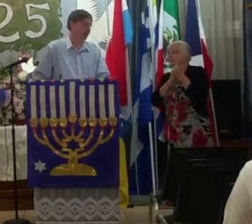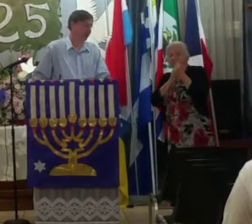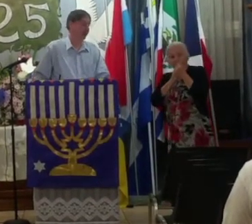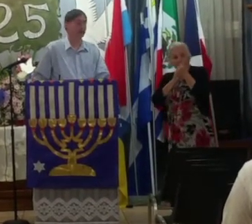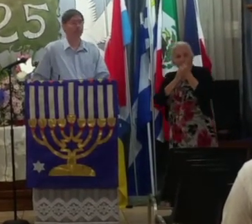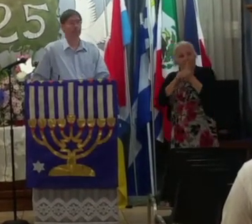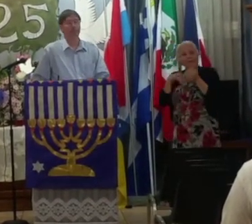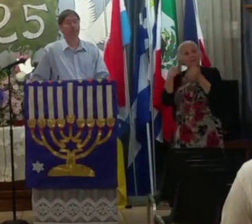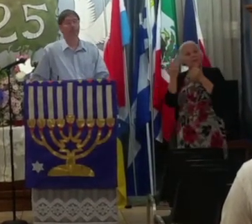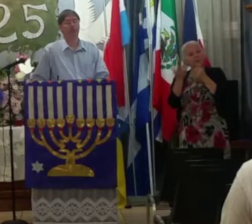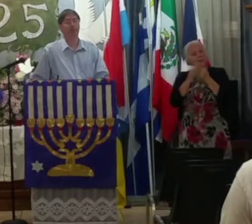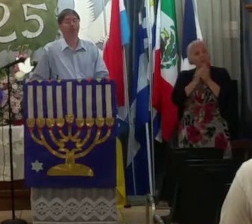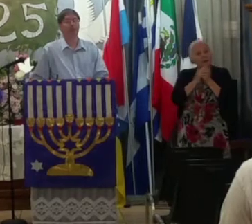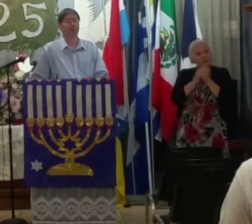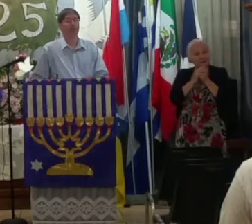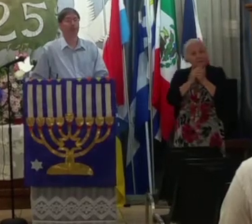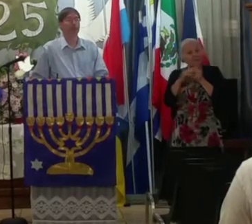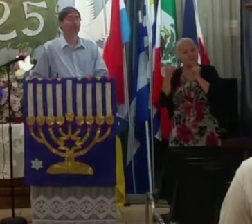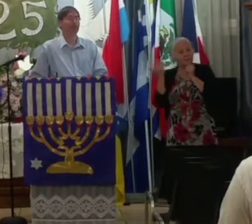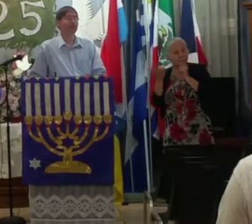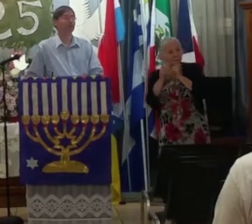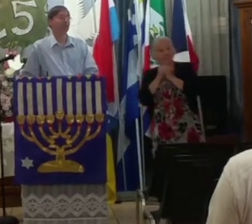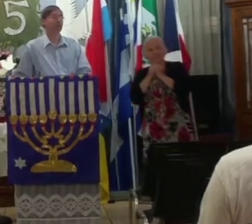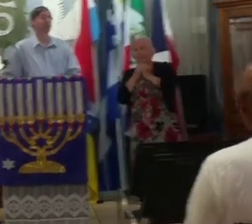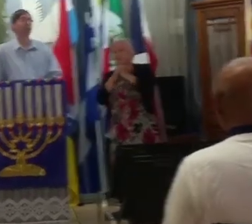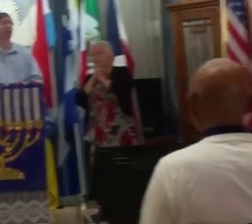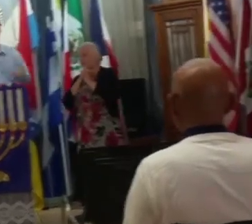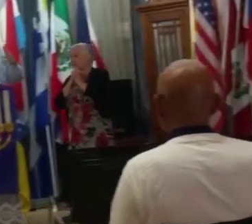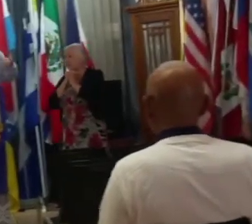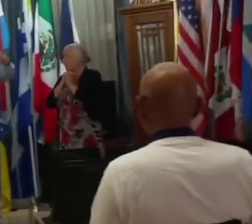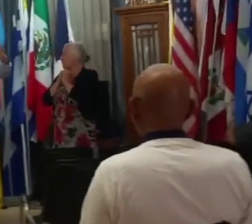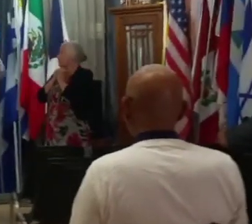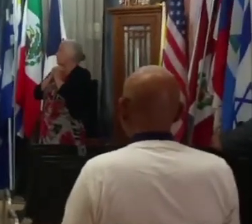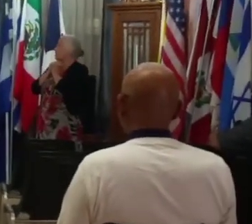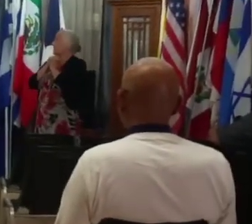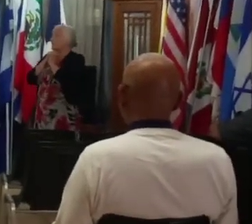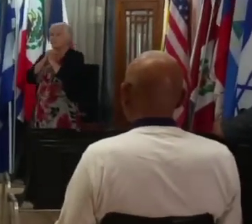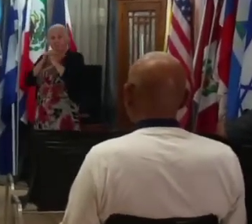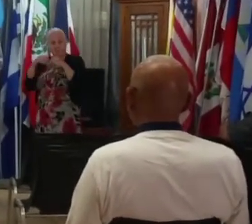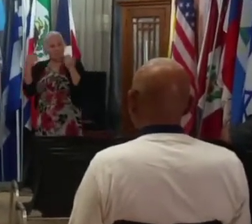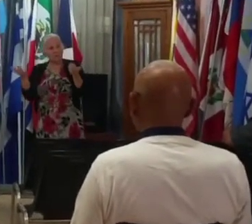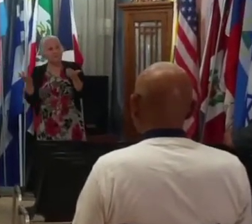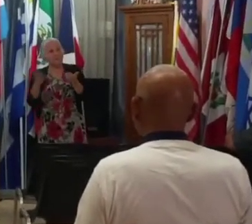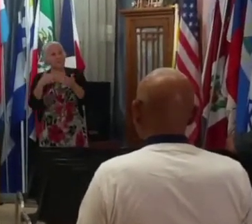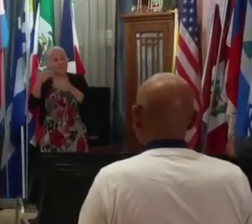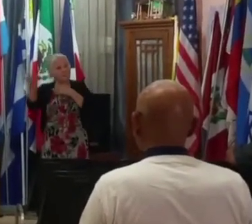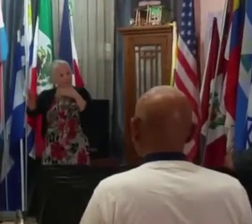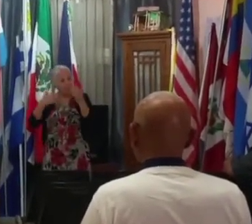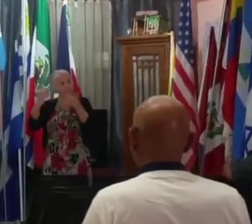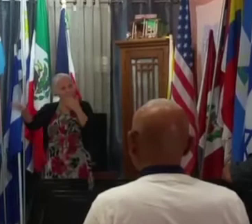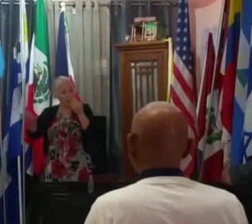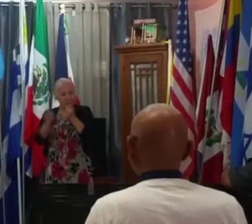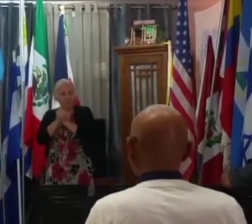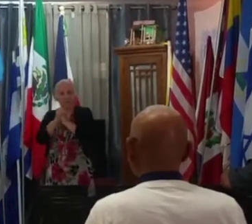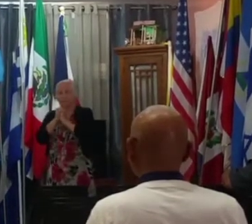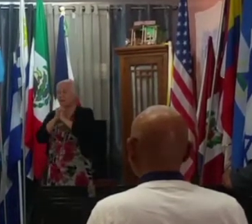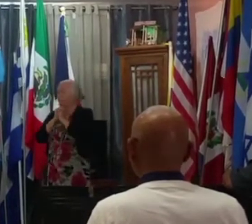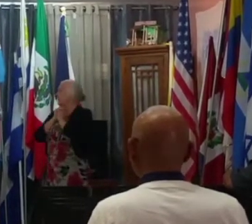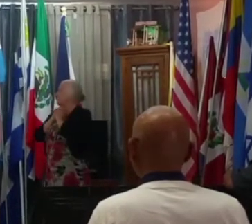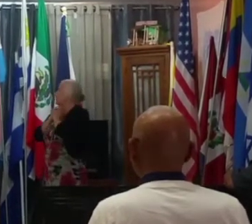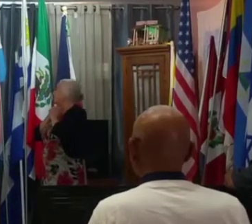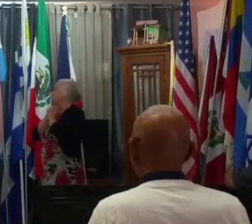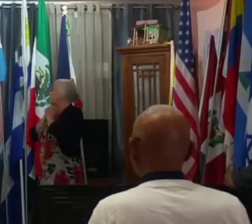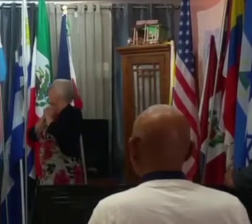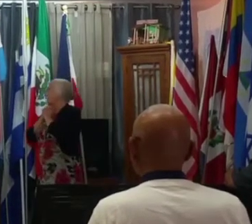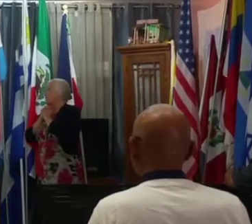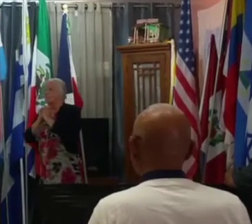mine named Nancy, fui a comer con una amiga mía llamada Nancy, who I often did evangelism with. Que muchas veces hacía trabajo personal con ella. And